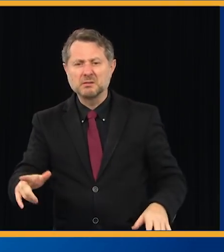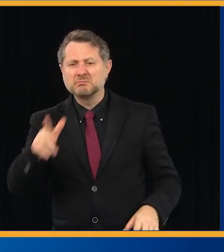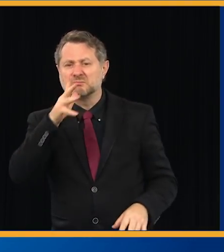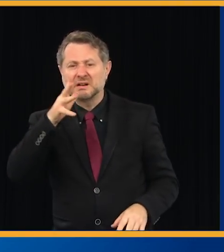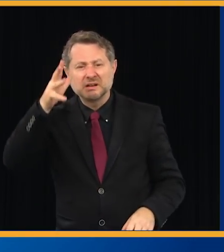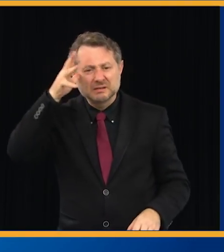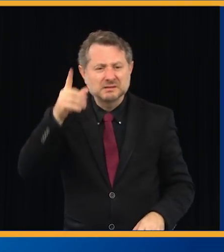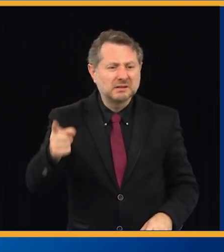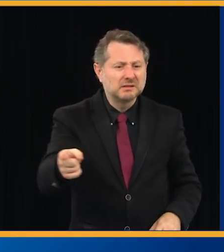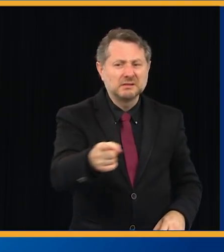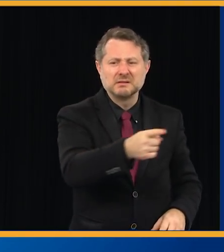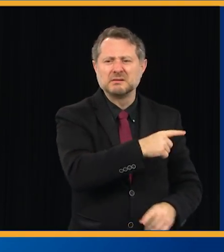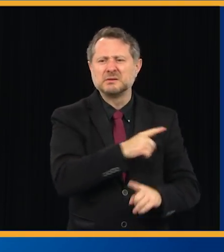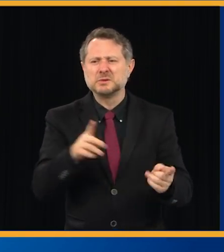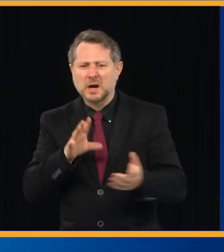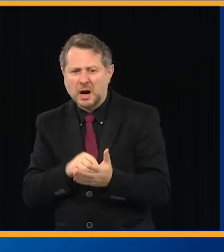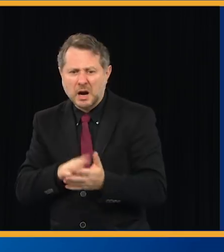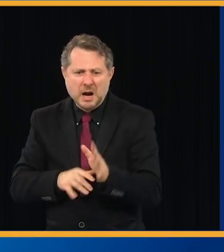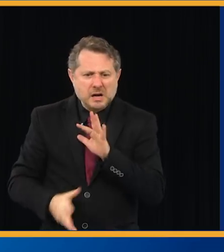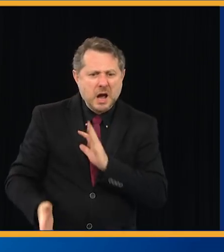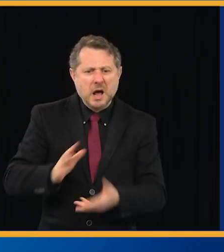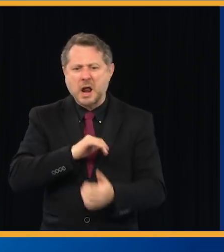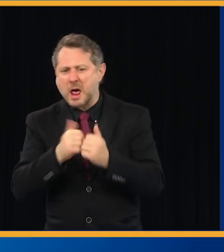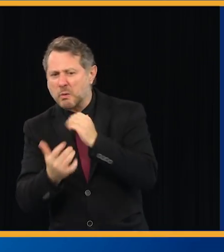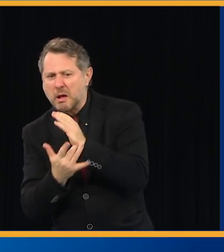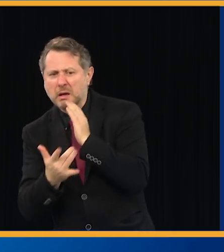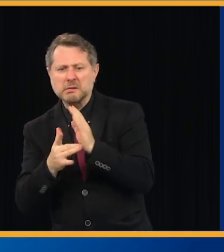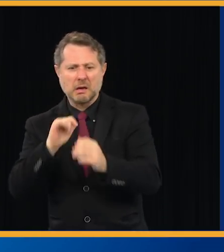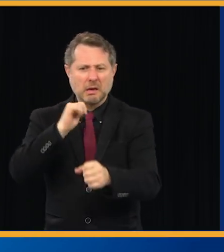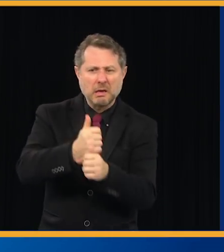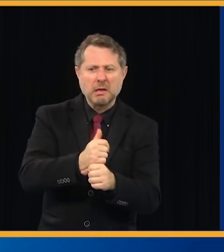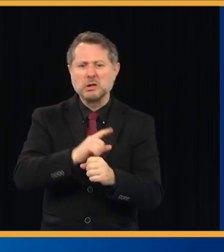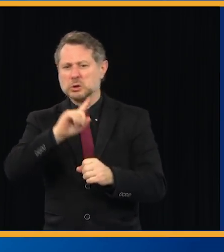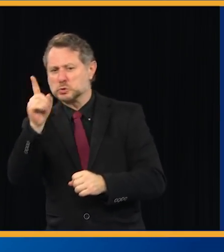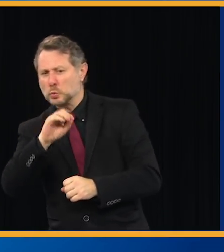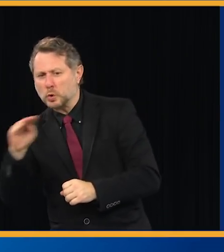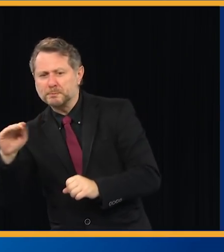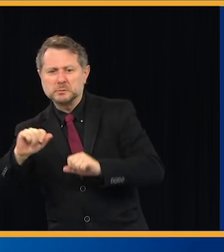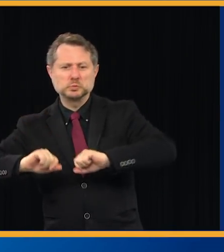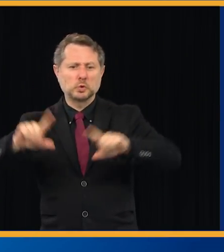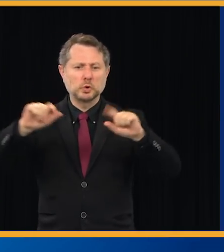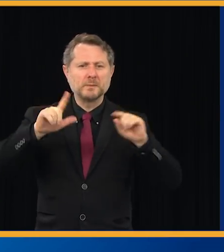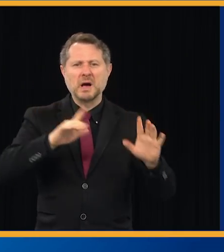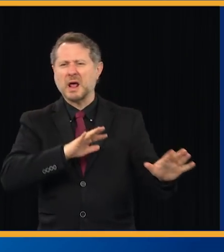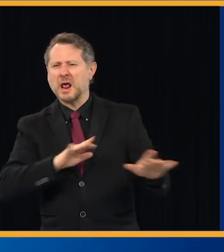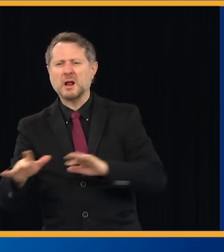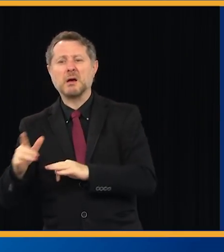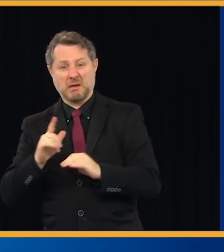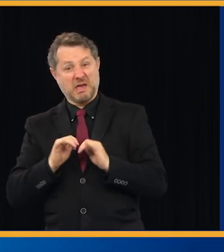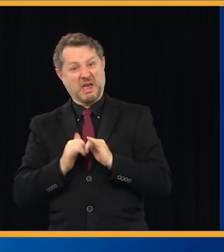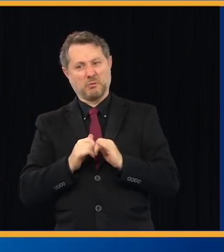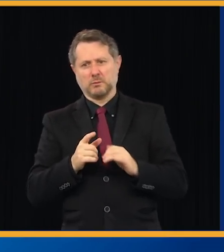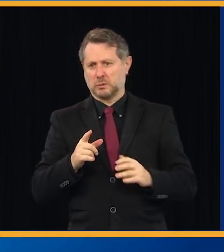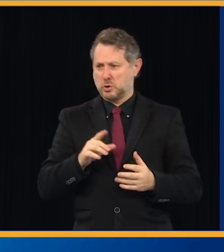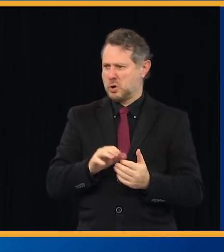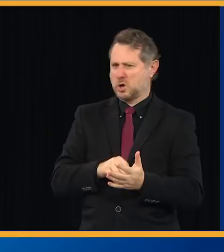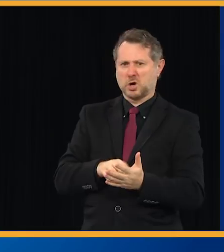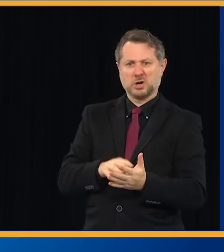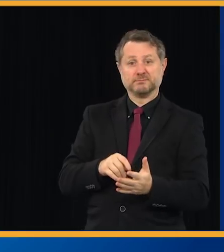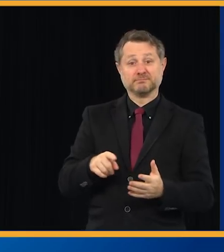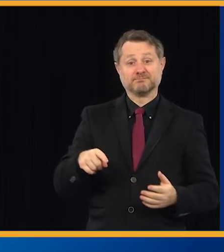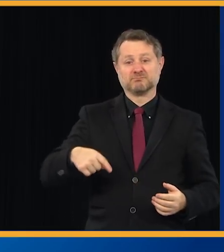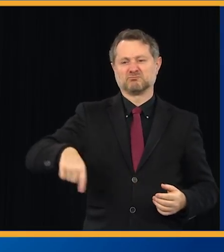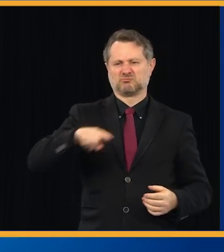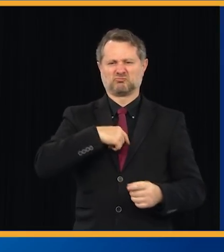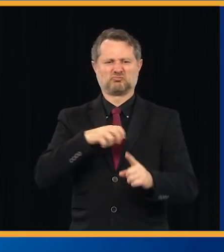and technology and Zoom this and Zoom that. But how do we really learn those lessons? And we went to Bill Gates, and